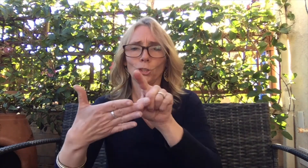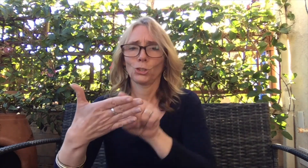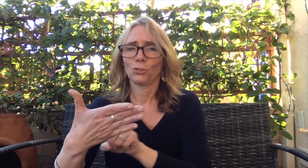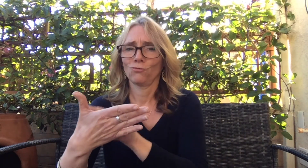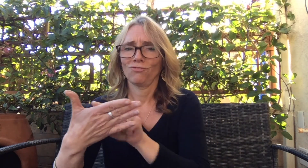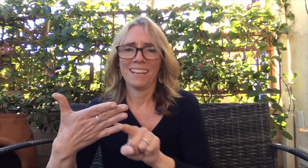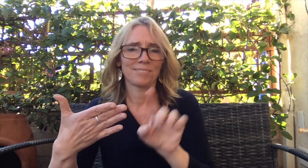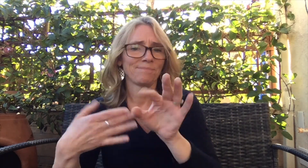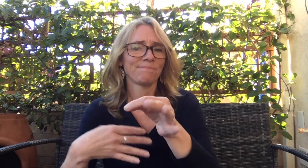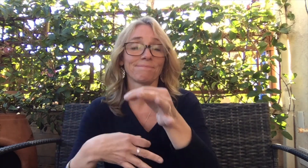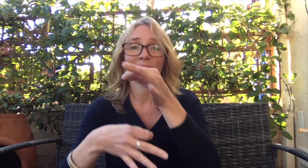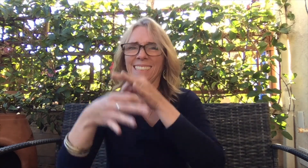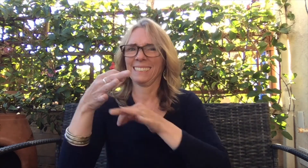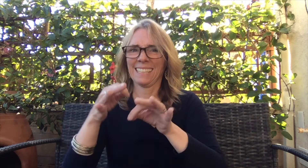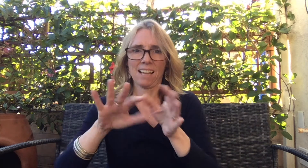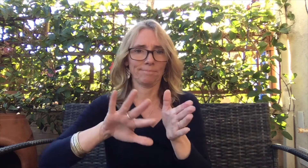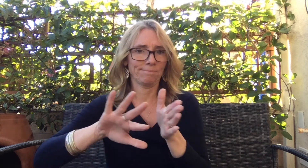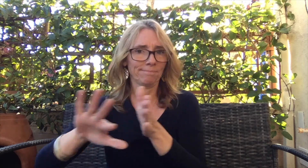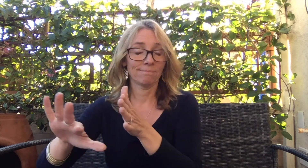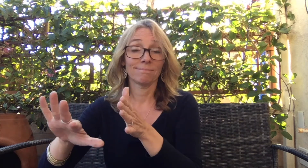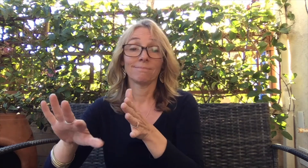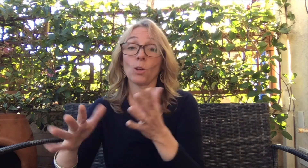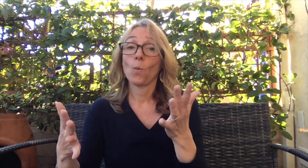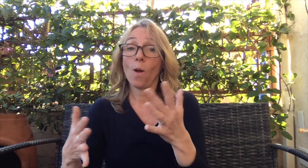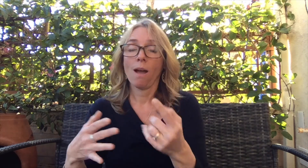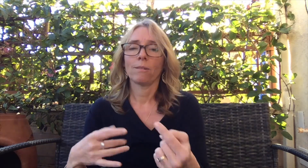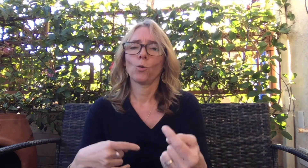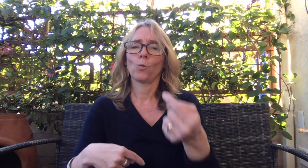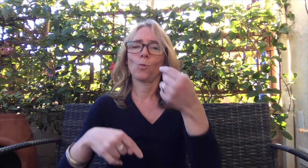So in lieu of that moment of critiquing,